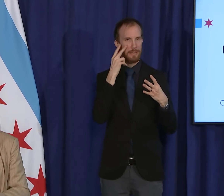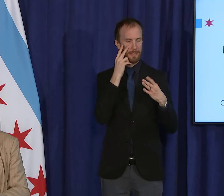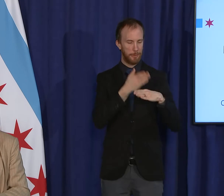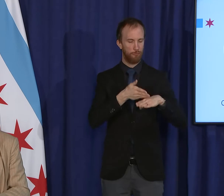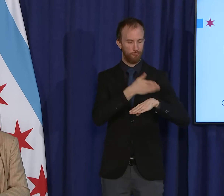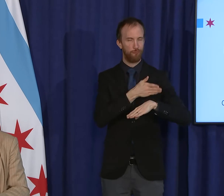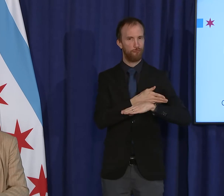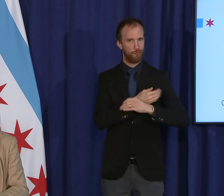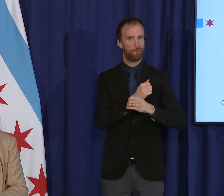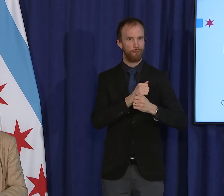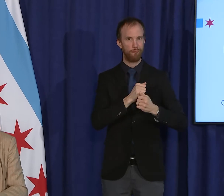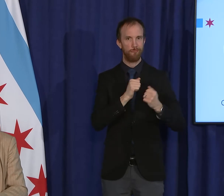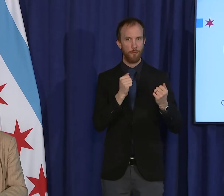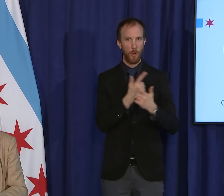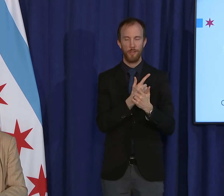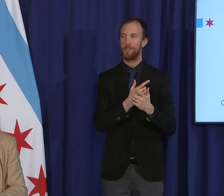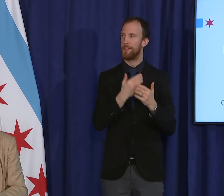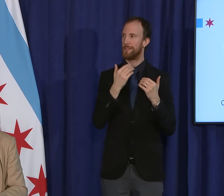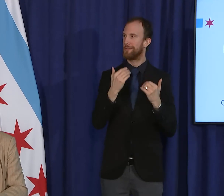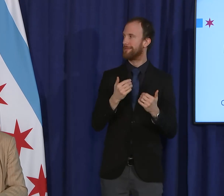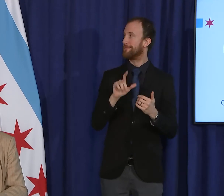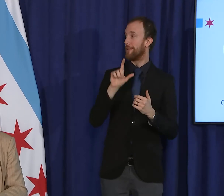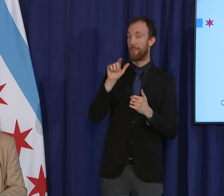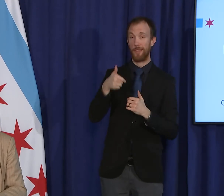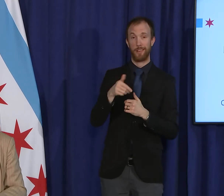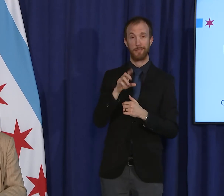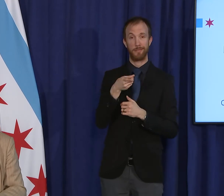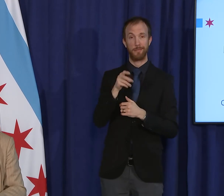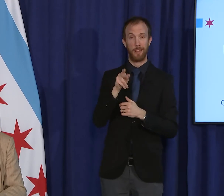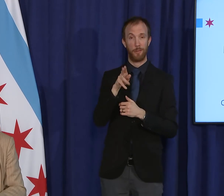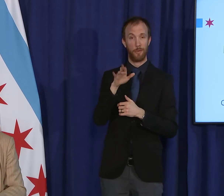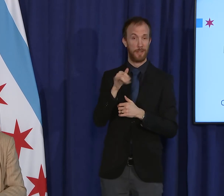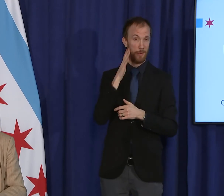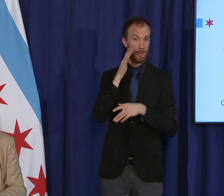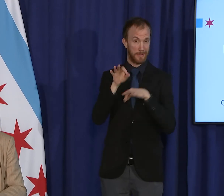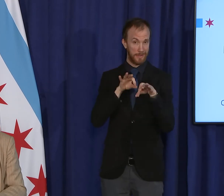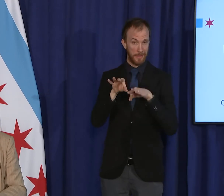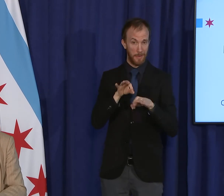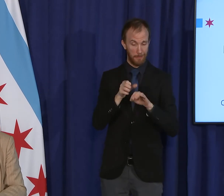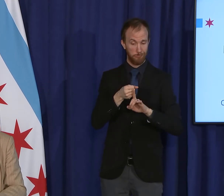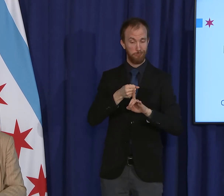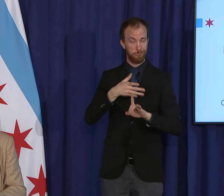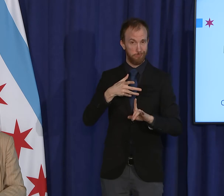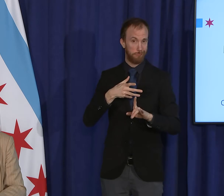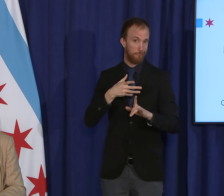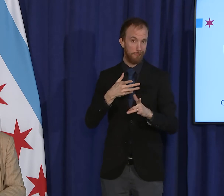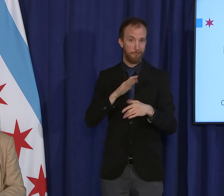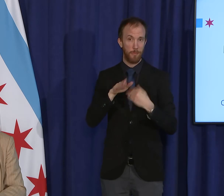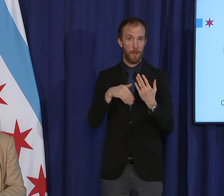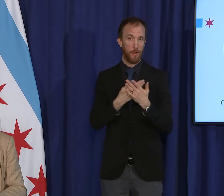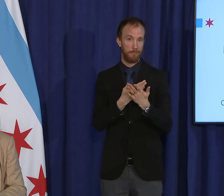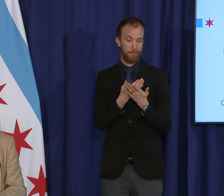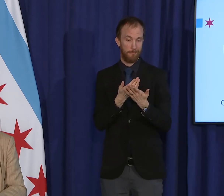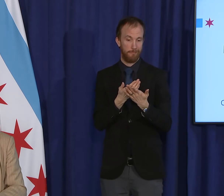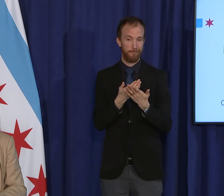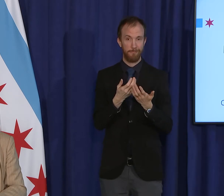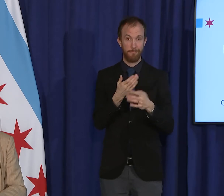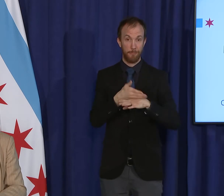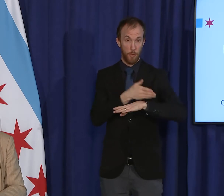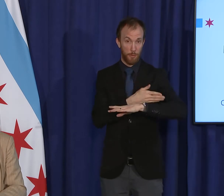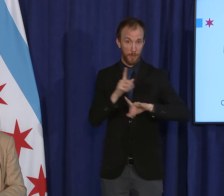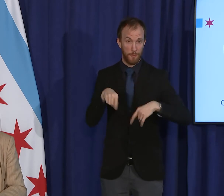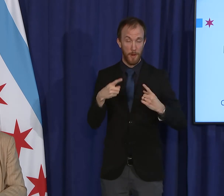Arwady and Commissioner Escareno will speak about these efforts in more detail shortly. And it's a reminder for businesses and residents to